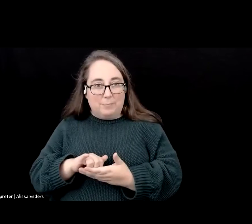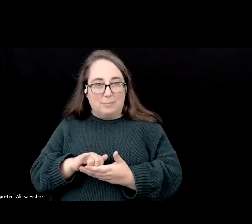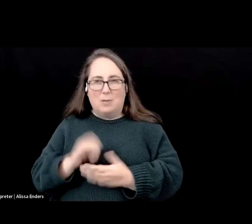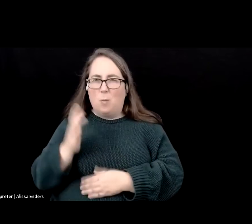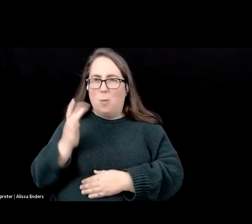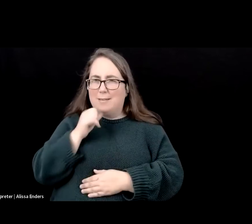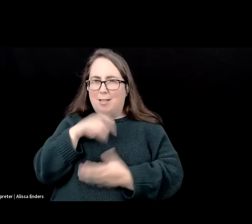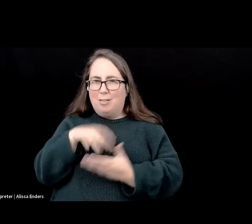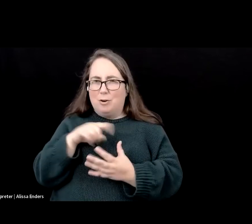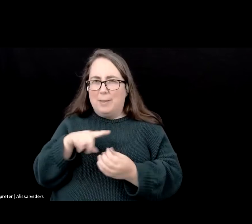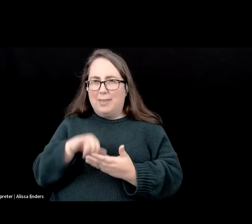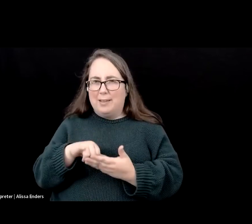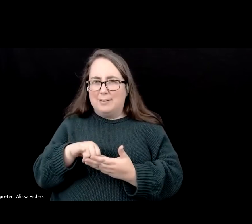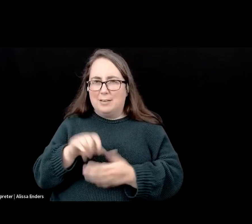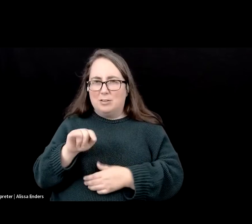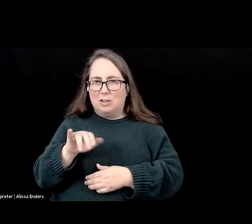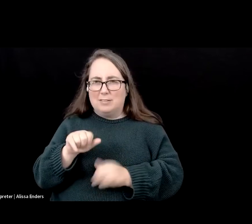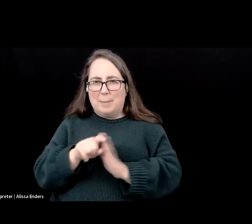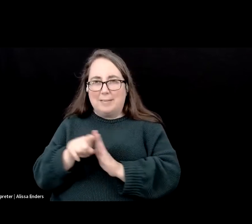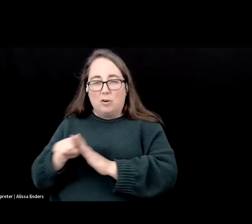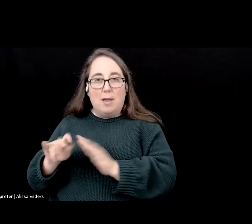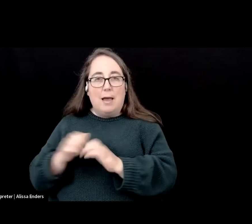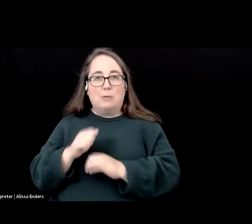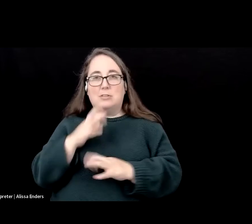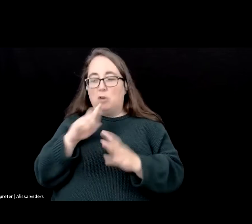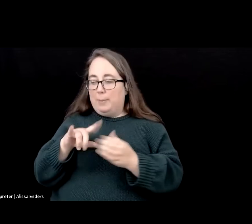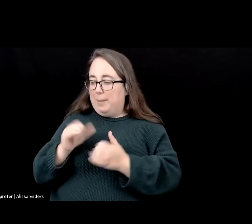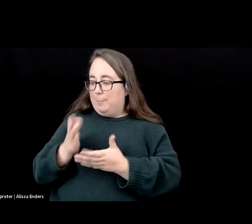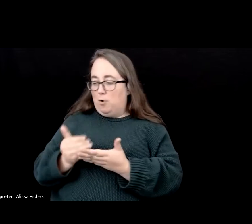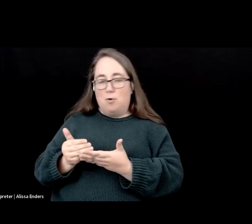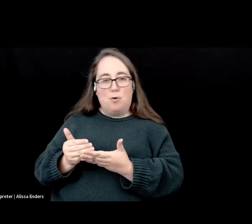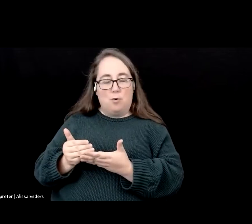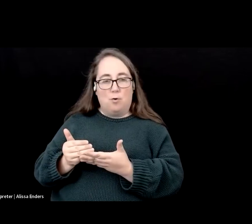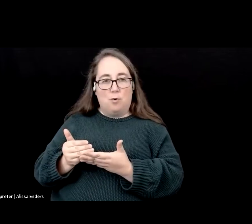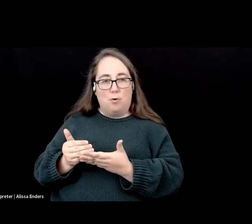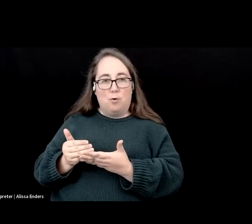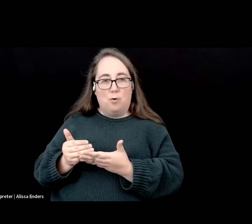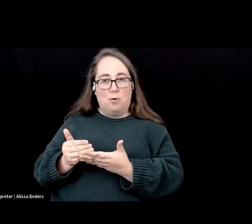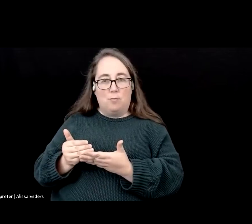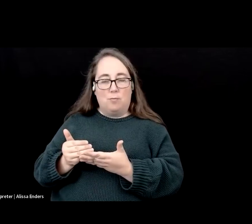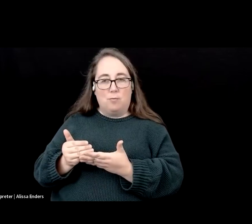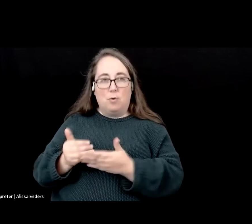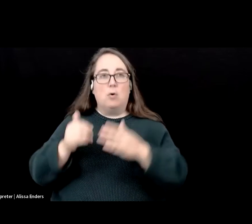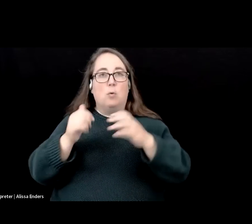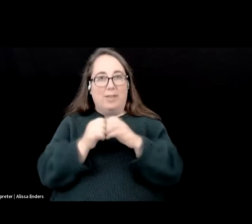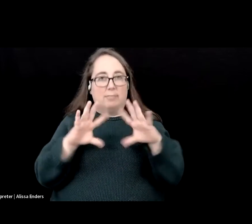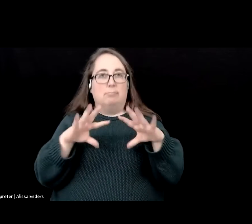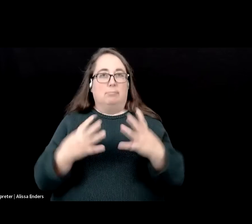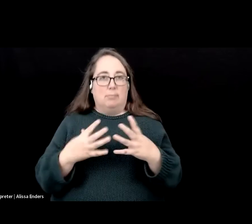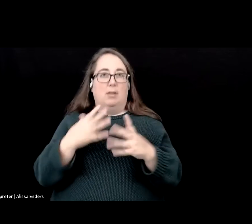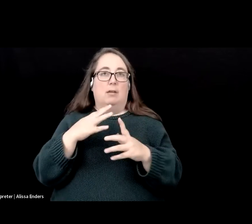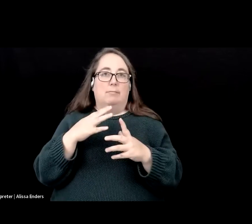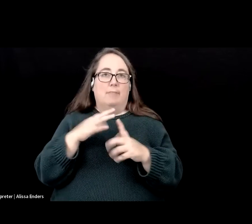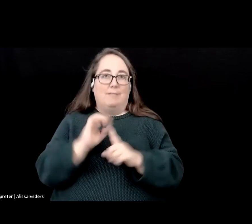about the Tulsa Massacre. How do we talk about that aspect within the context of environmental change, et cetera,